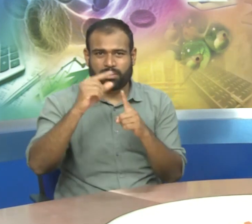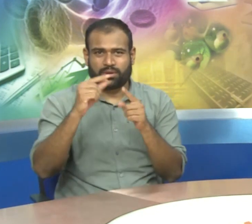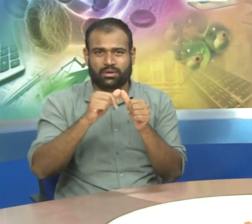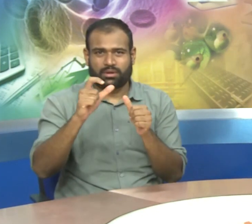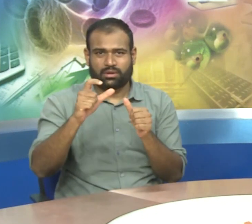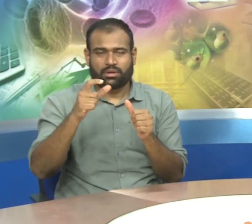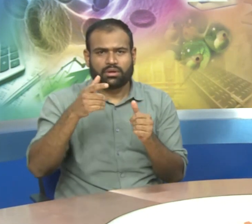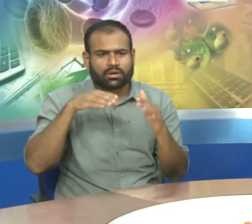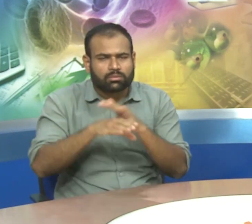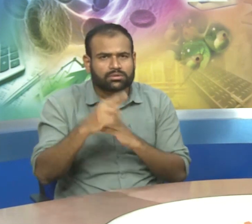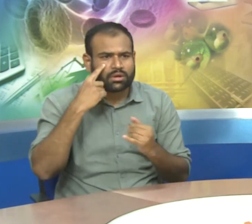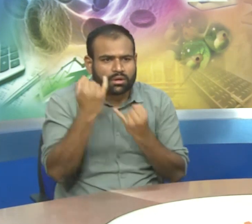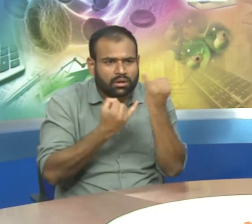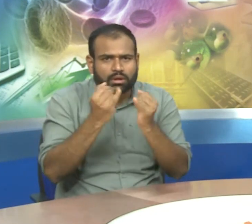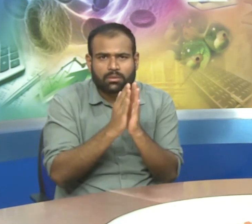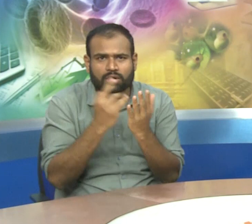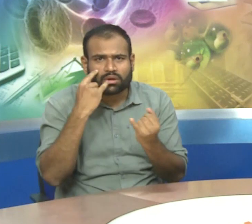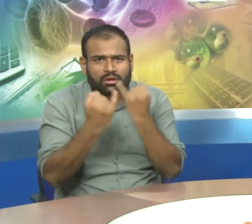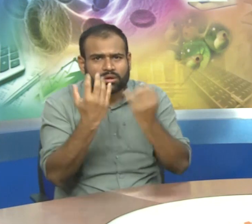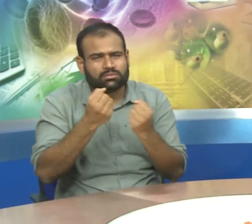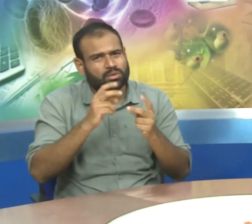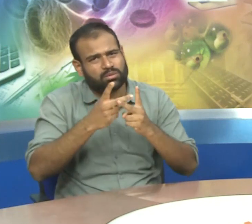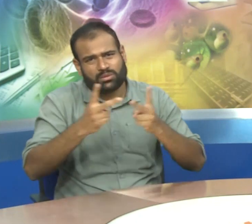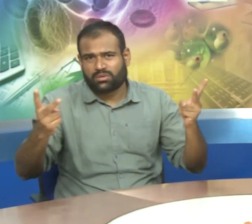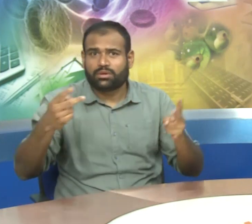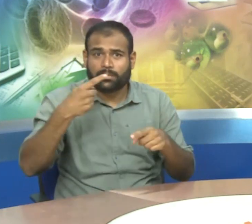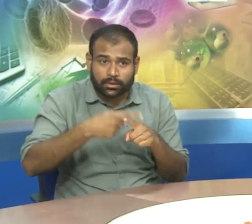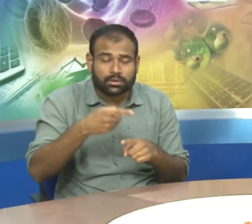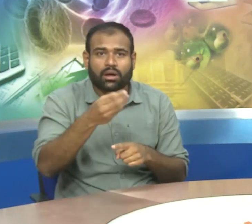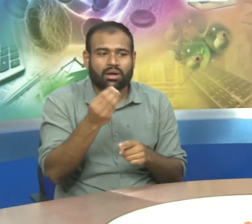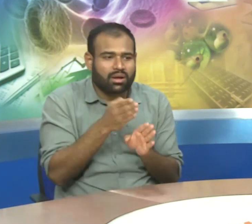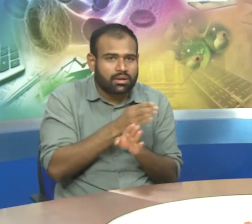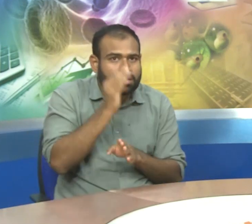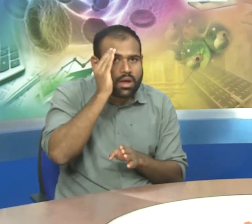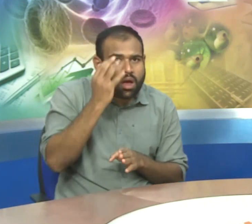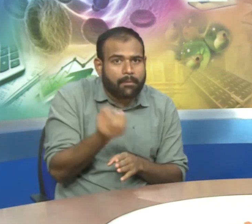Users can search OPAC remotely and find information online.